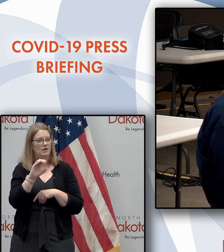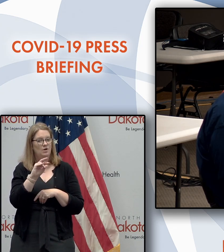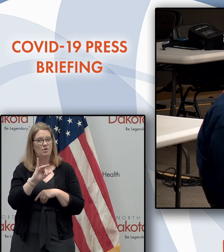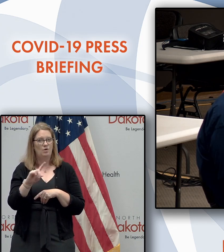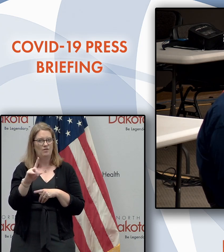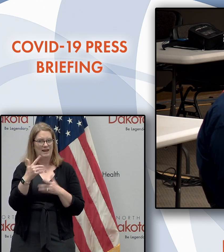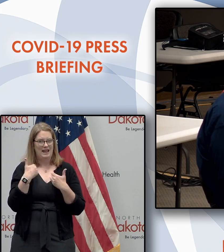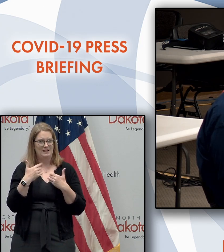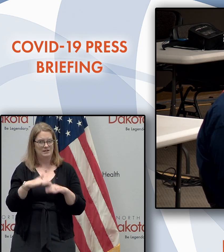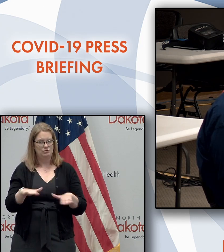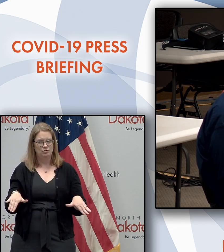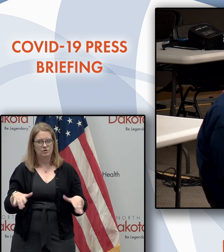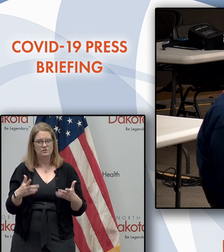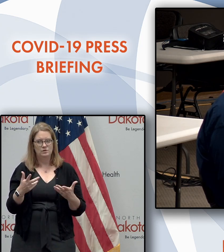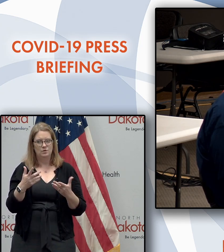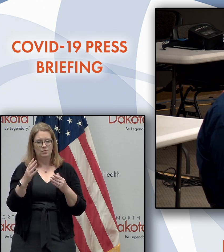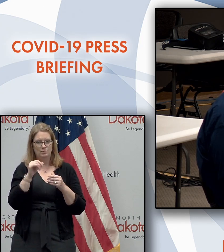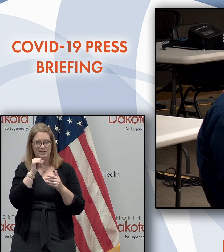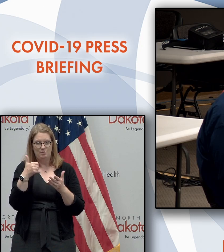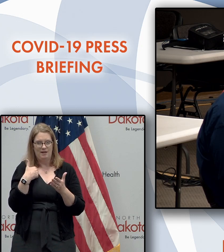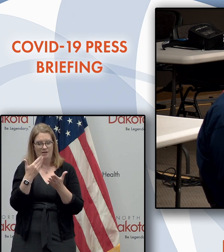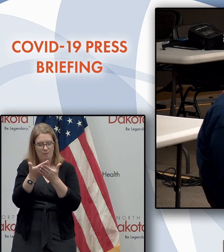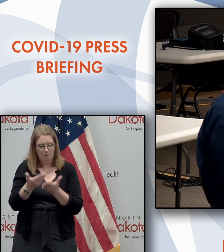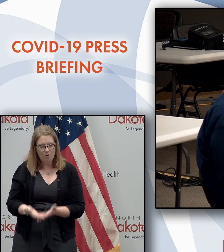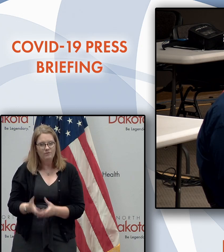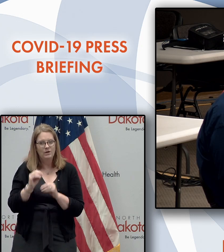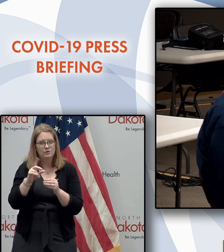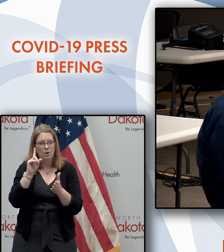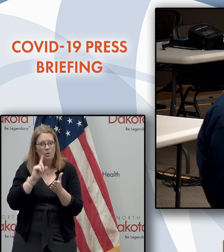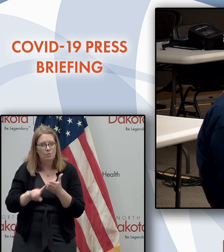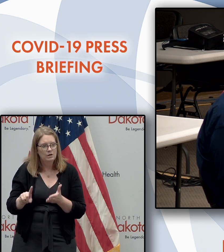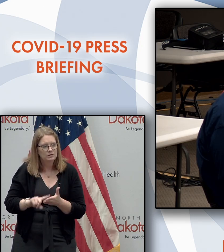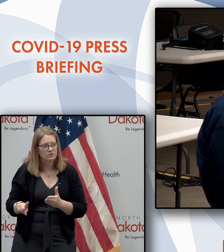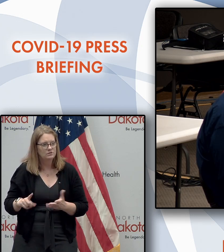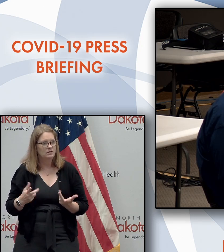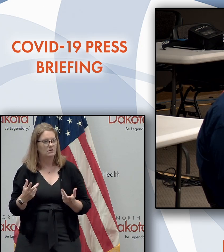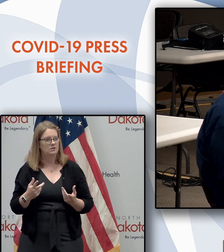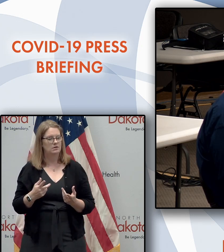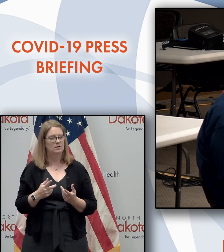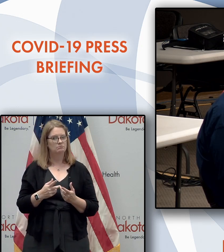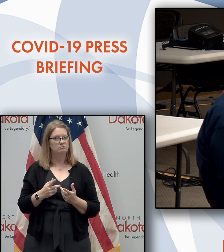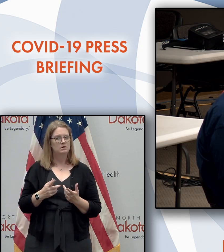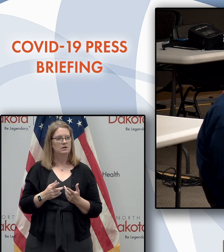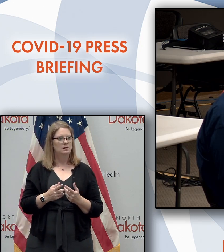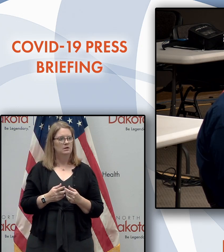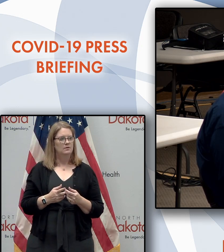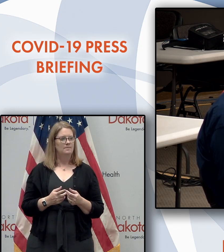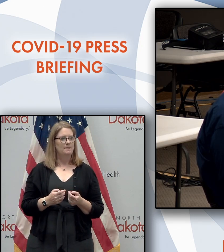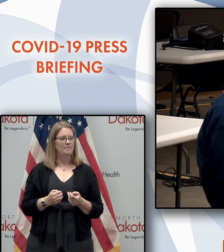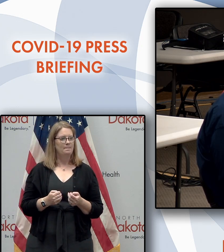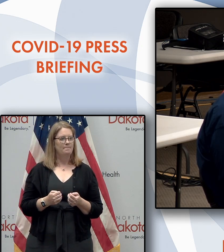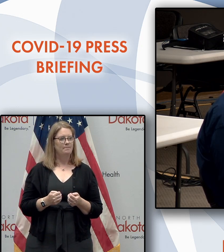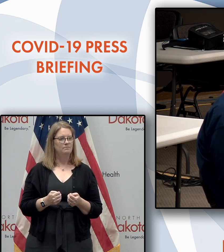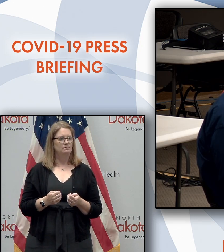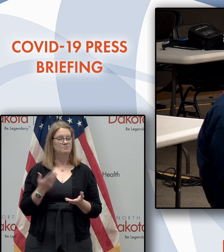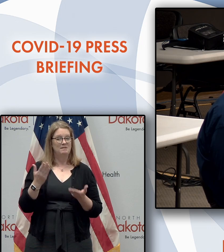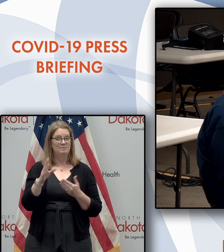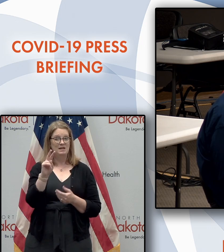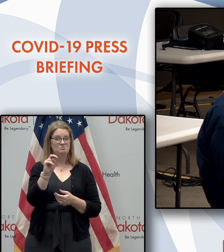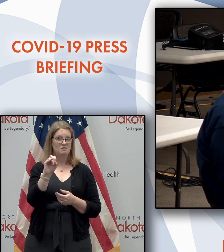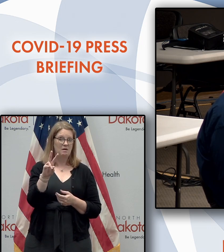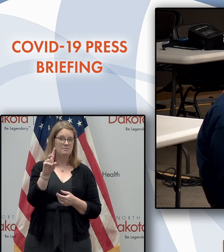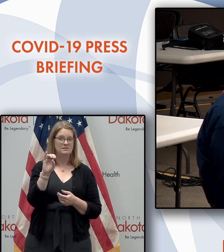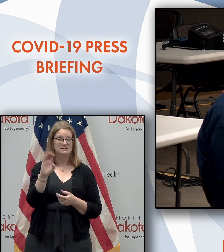has on children. In fact, he said that there won't be a study available with usable data till November or